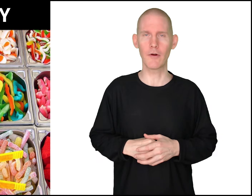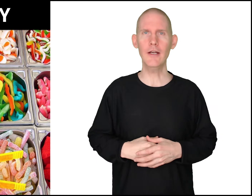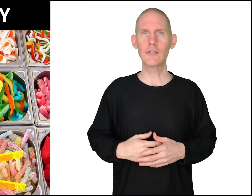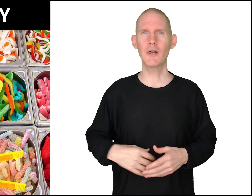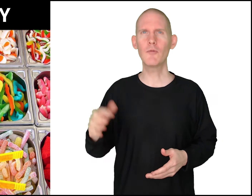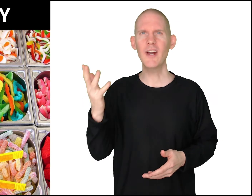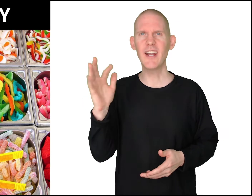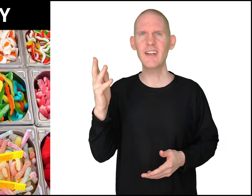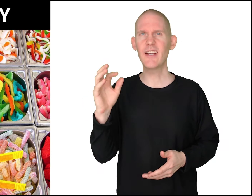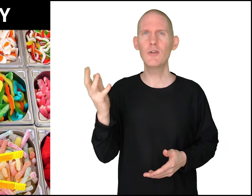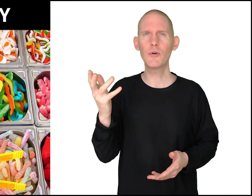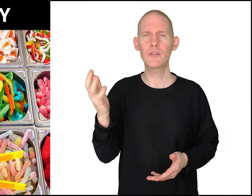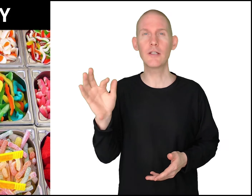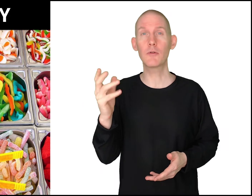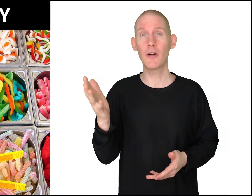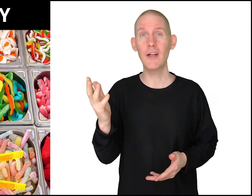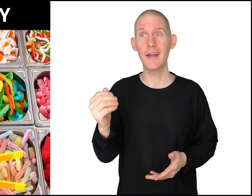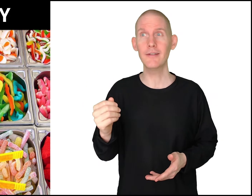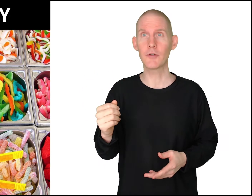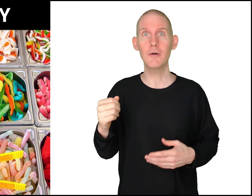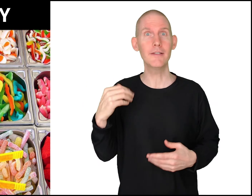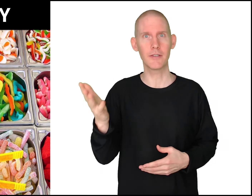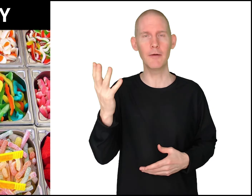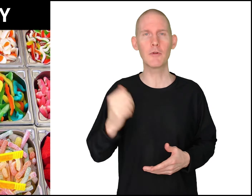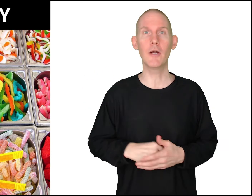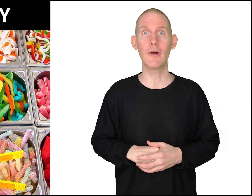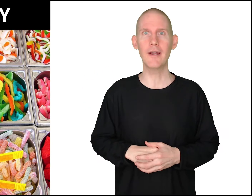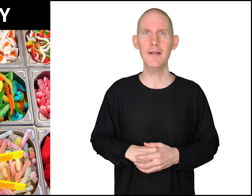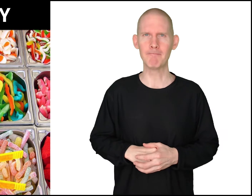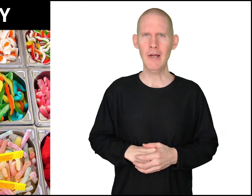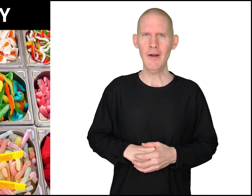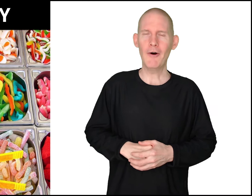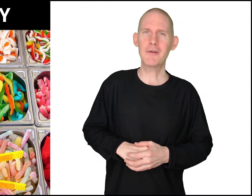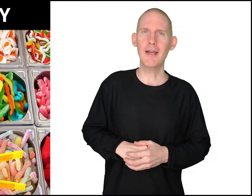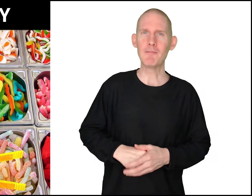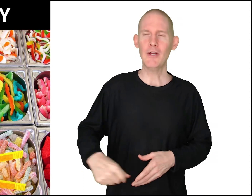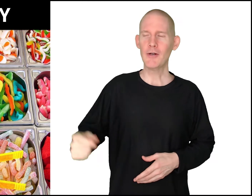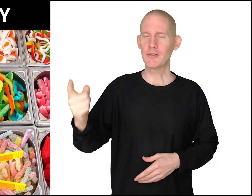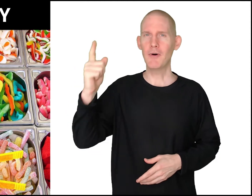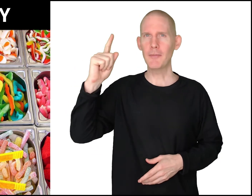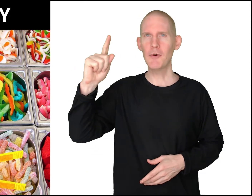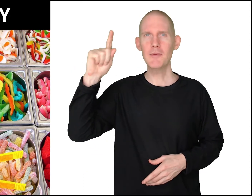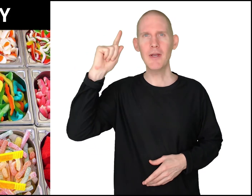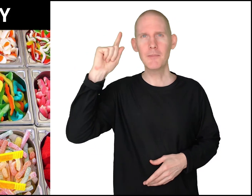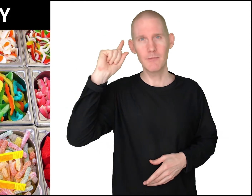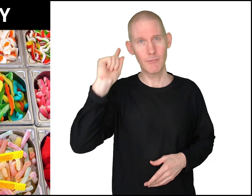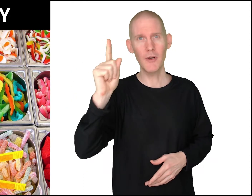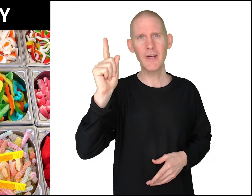right, so I'm right-handed. I do most things with my right hand, so I sign with my right hand. Okay, so I'm going to put up my